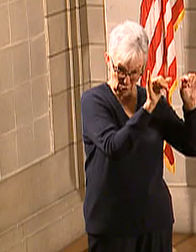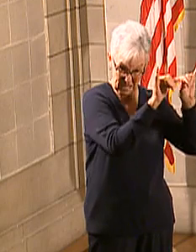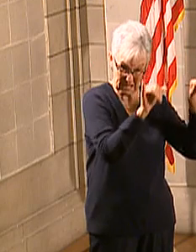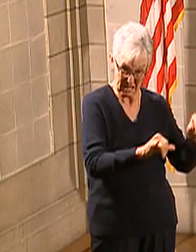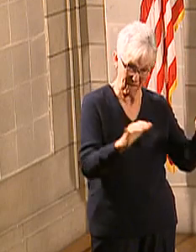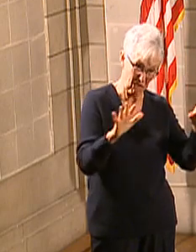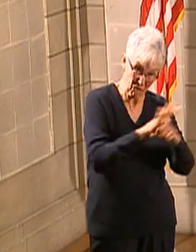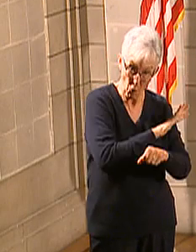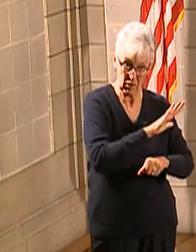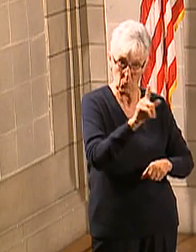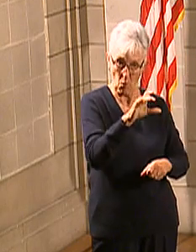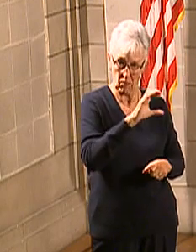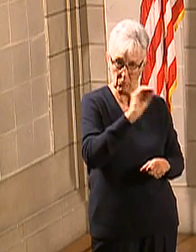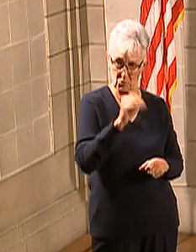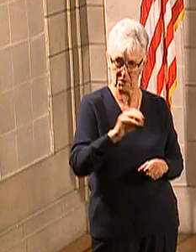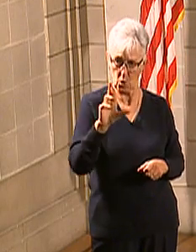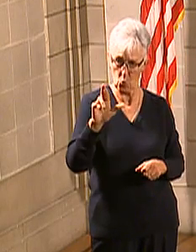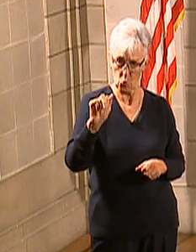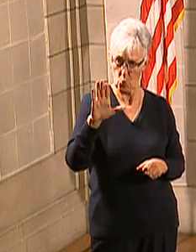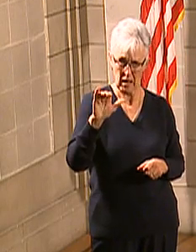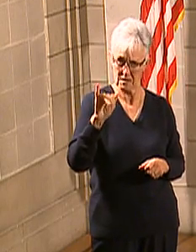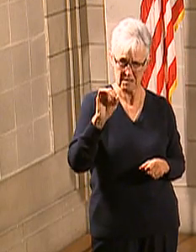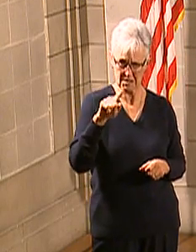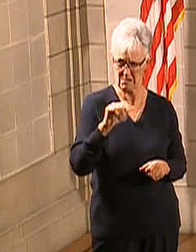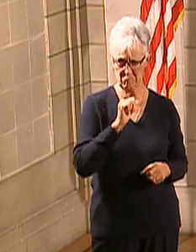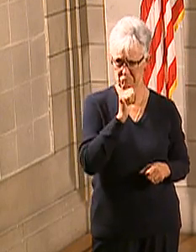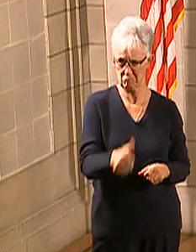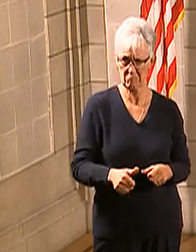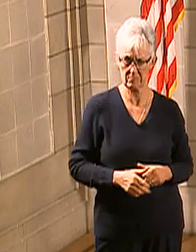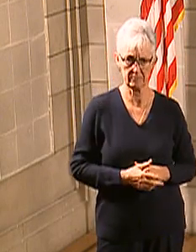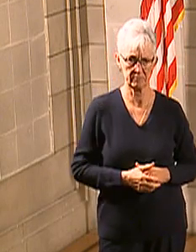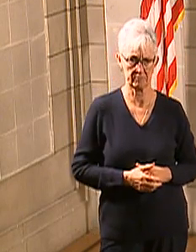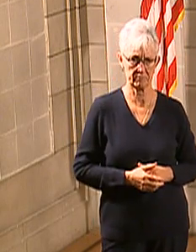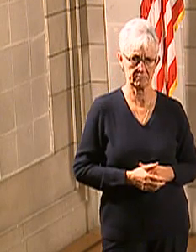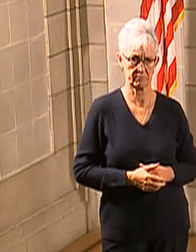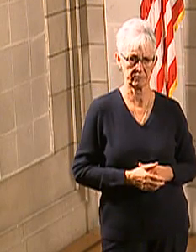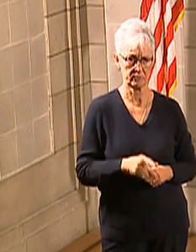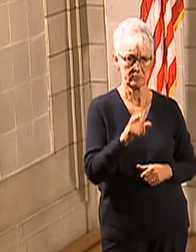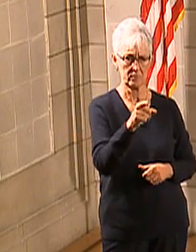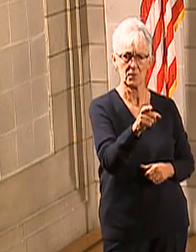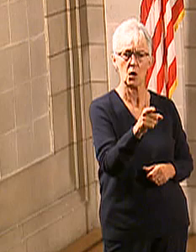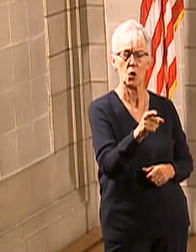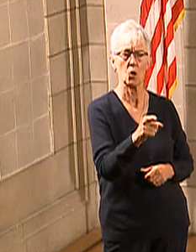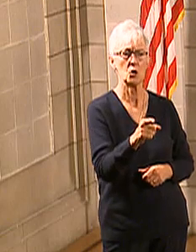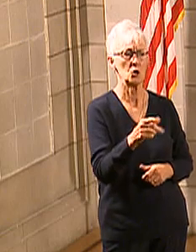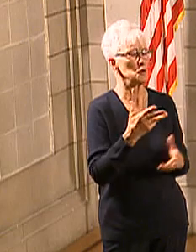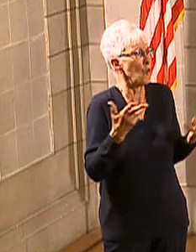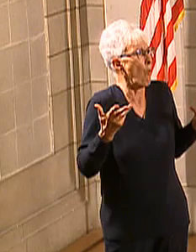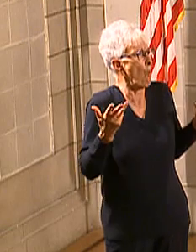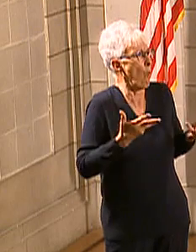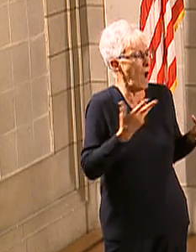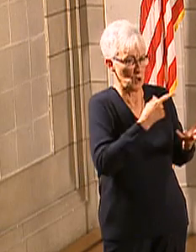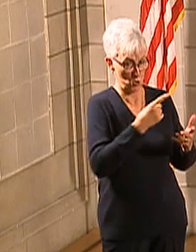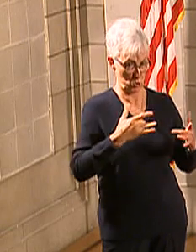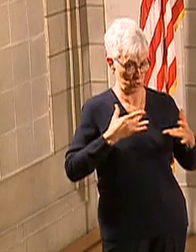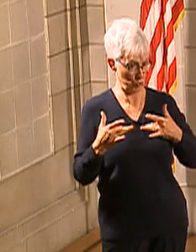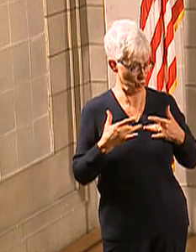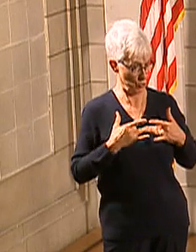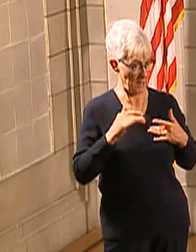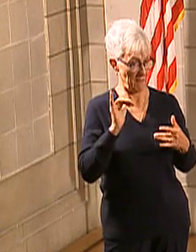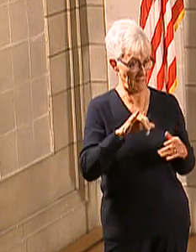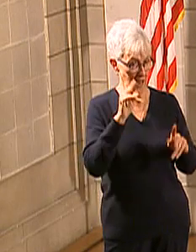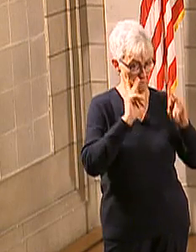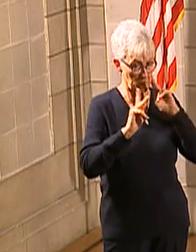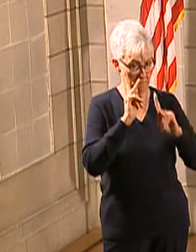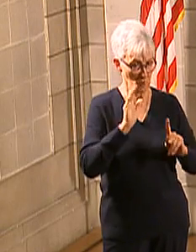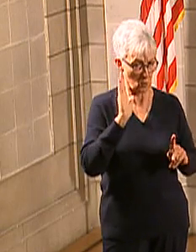don't believe it for a second. And what concretely are you concerned about? That people will be hired